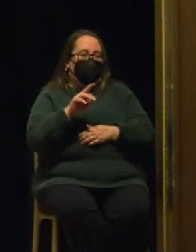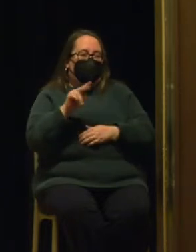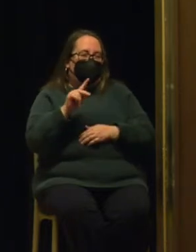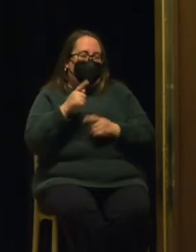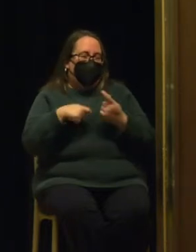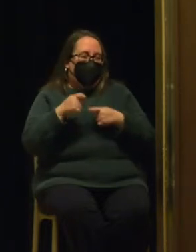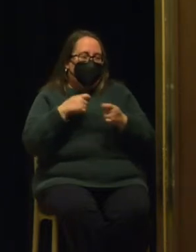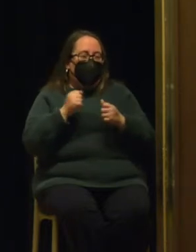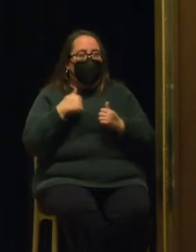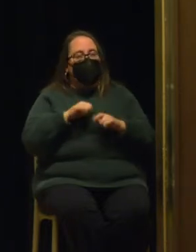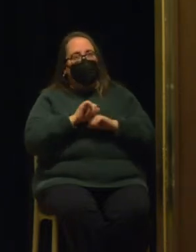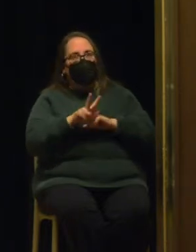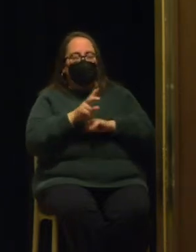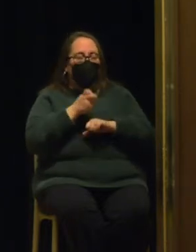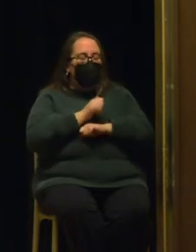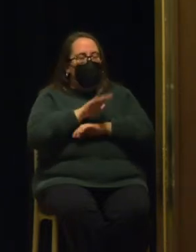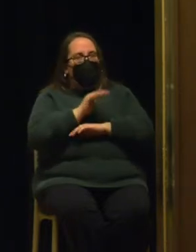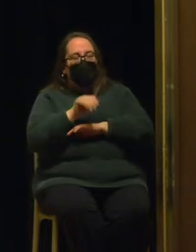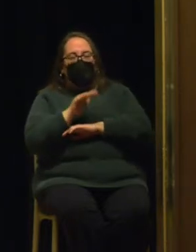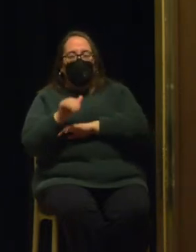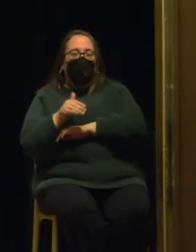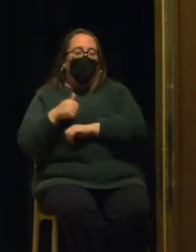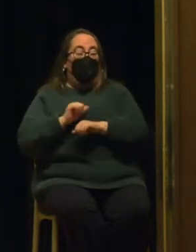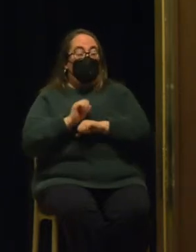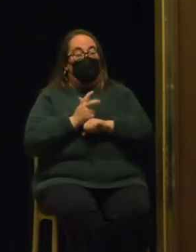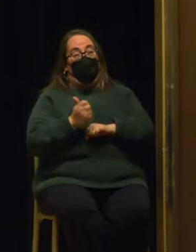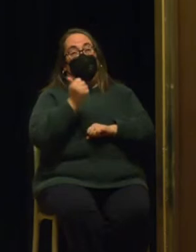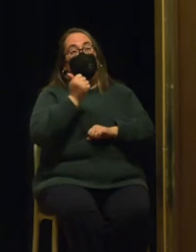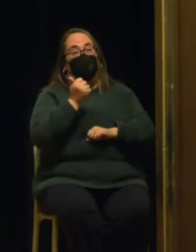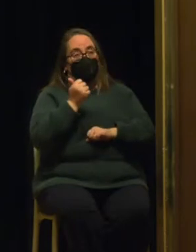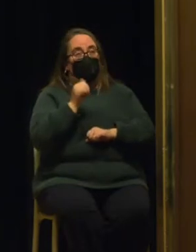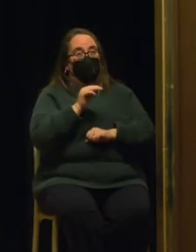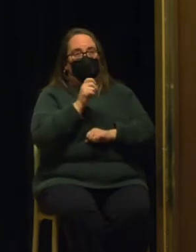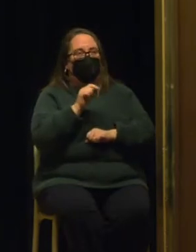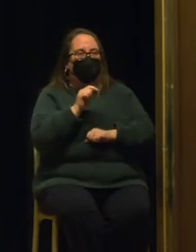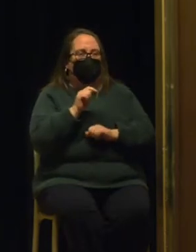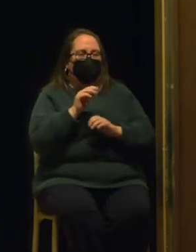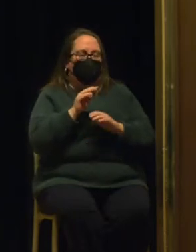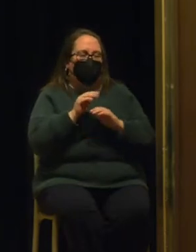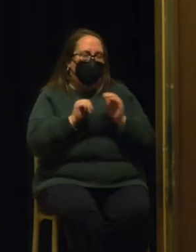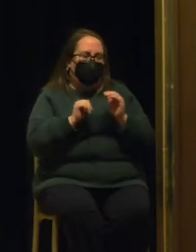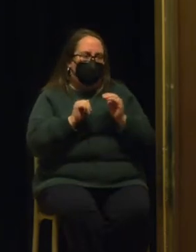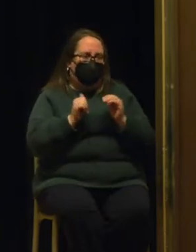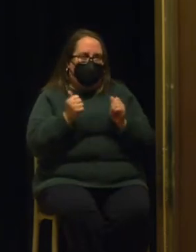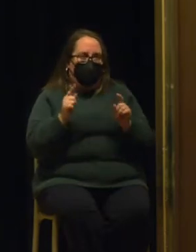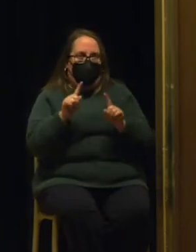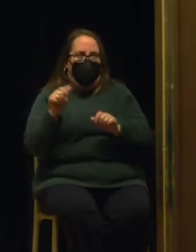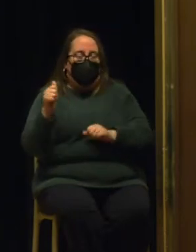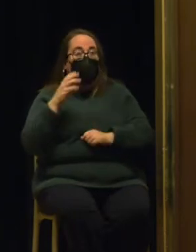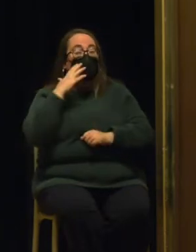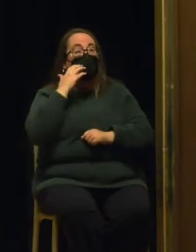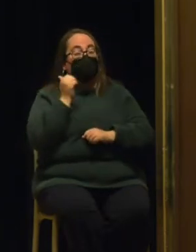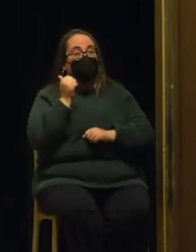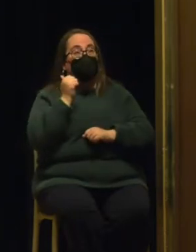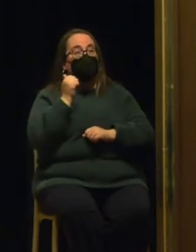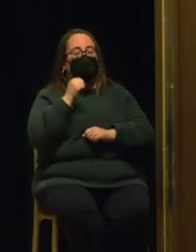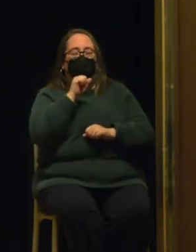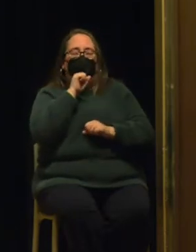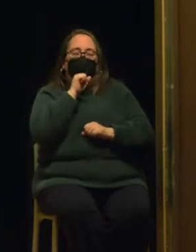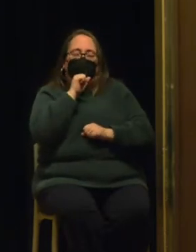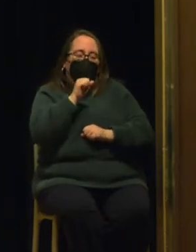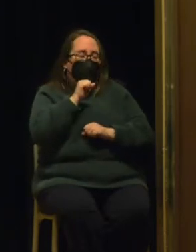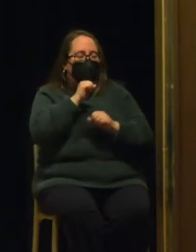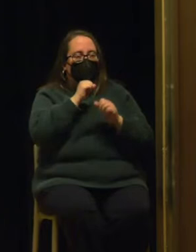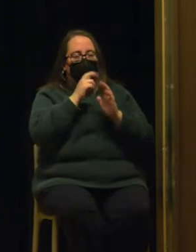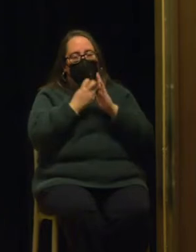we were working hard anyway. I mean, I worked much harder at BET than I did at the law firm. Mm-hmm. And it was because I loved it. And it